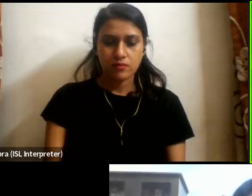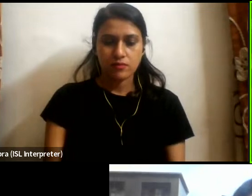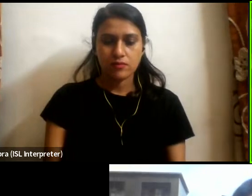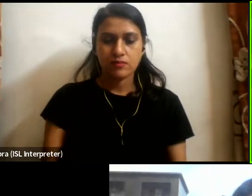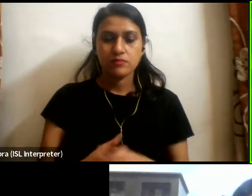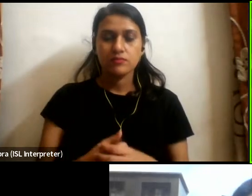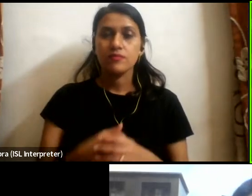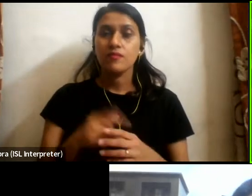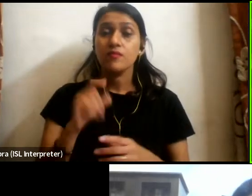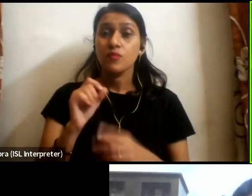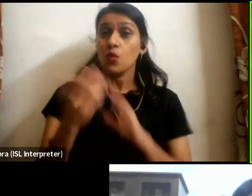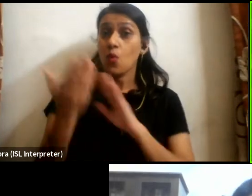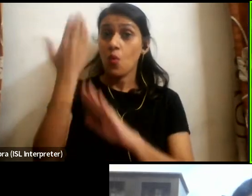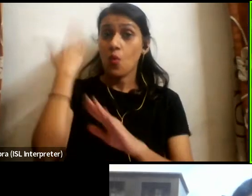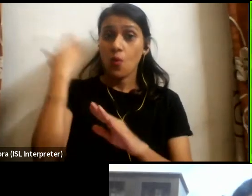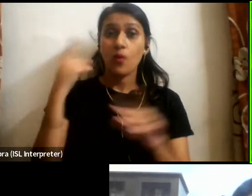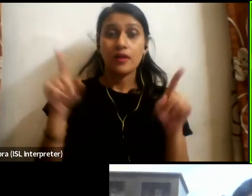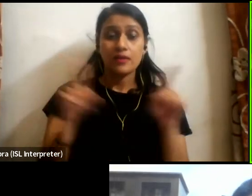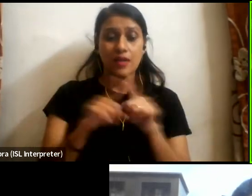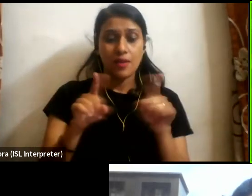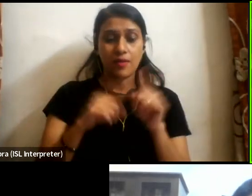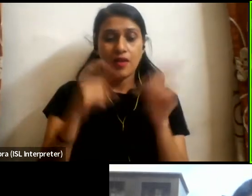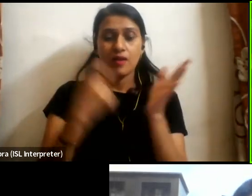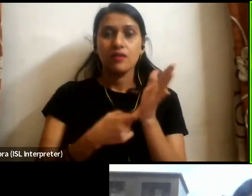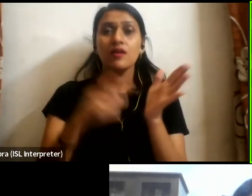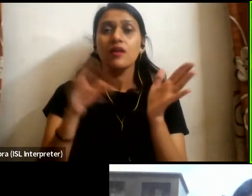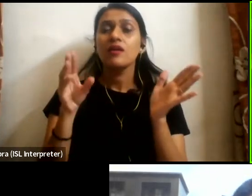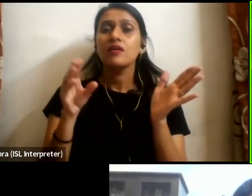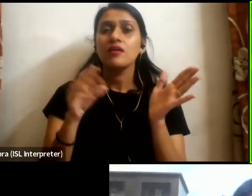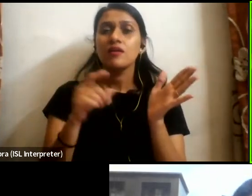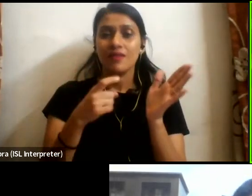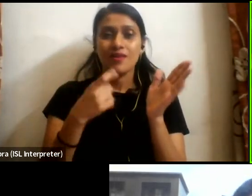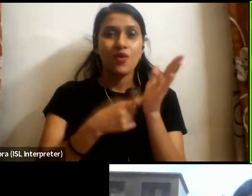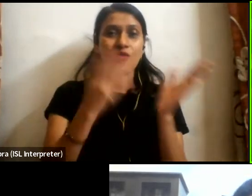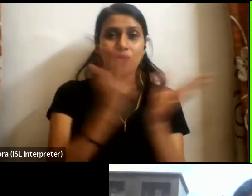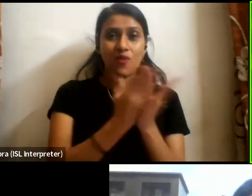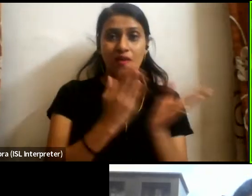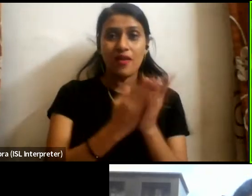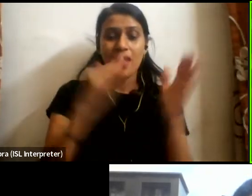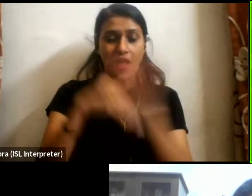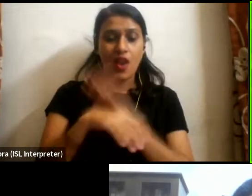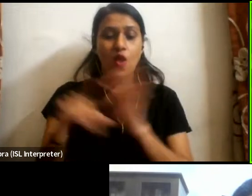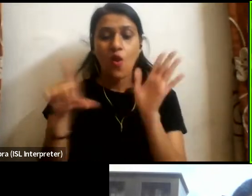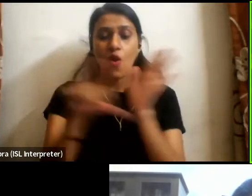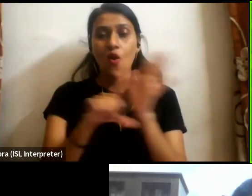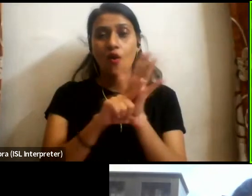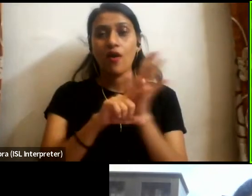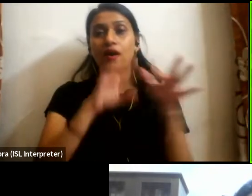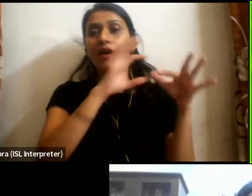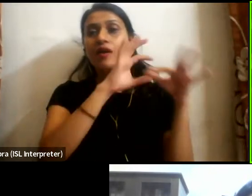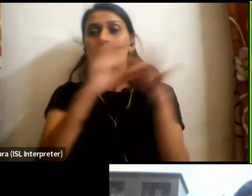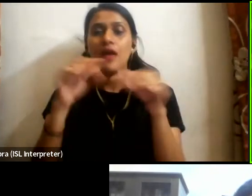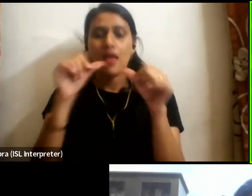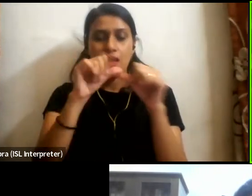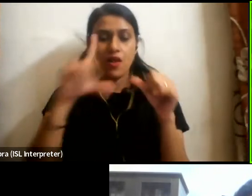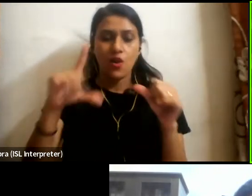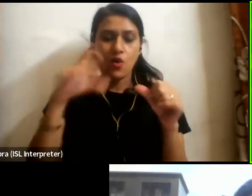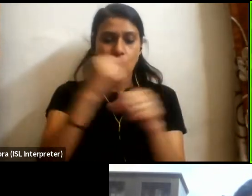of the past and encoding them into the law through algorithmic processes. So